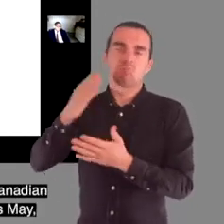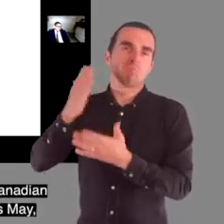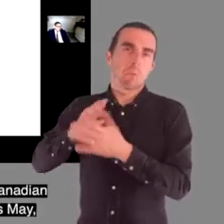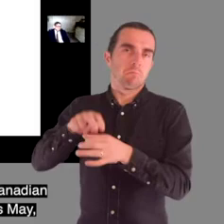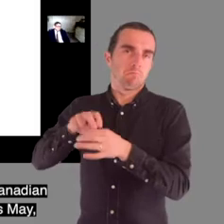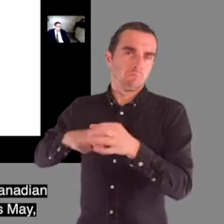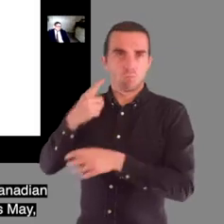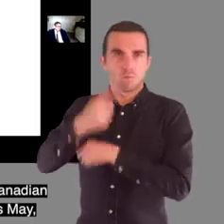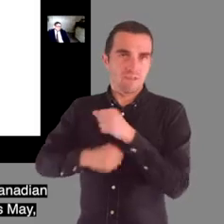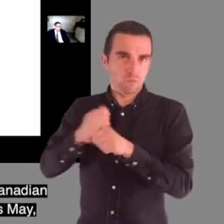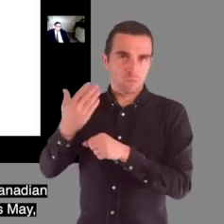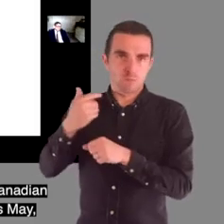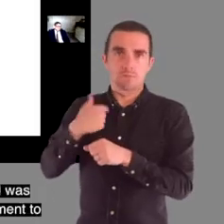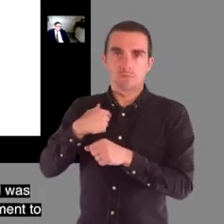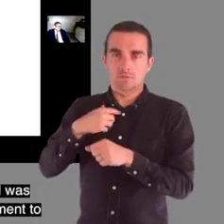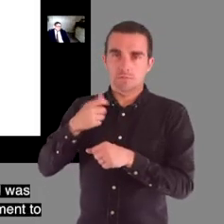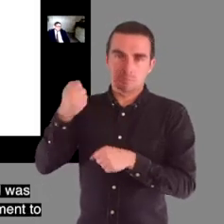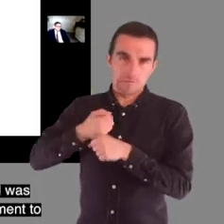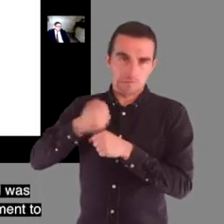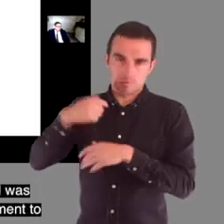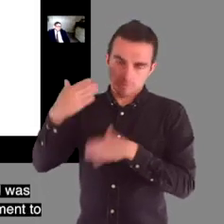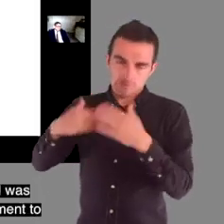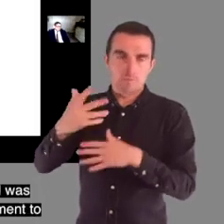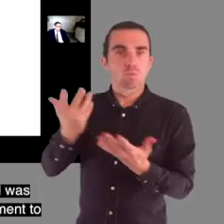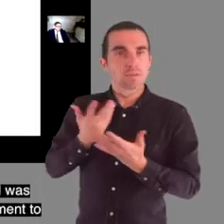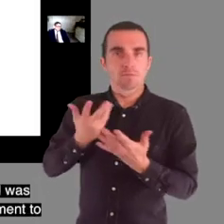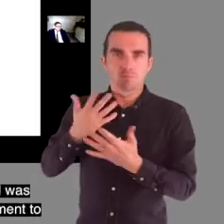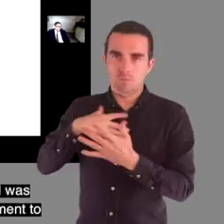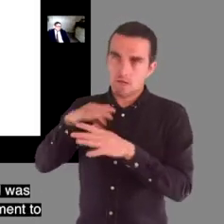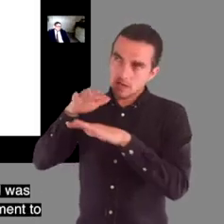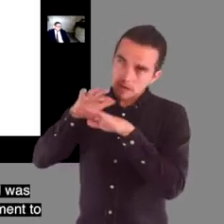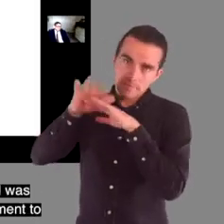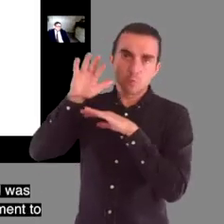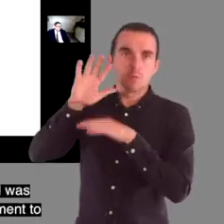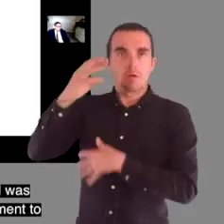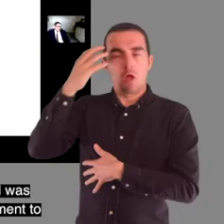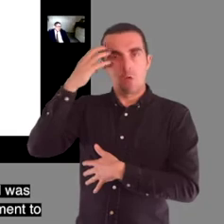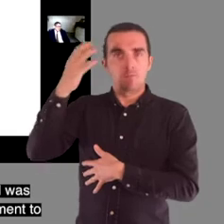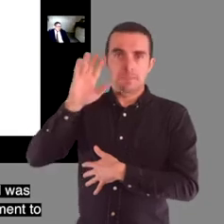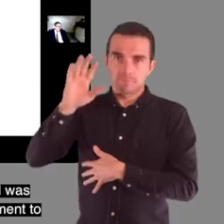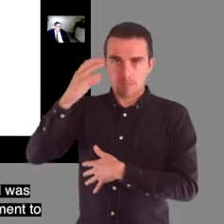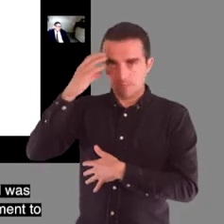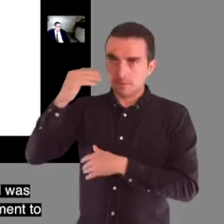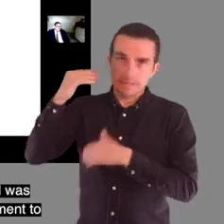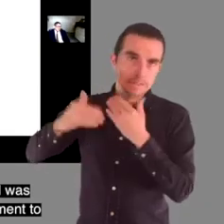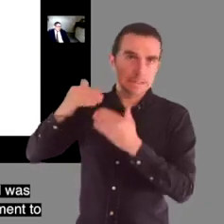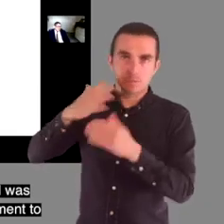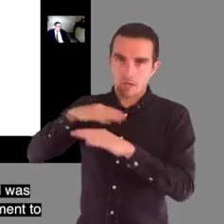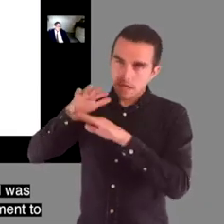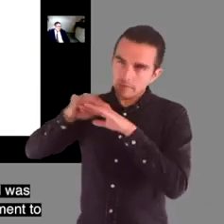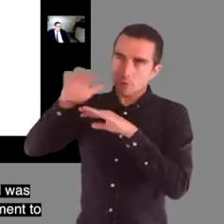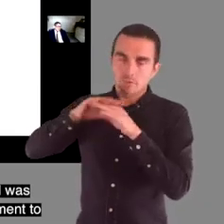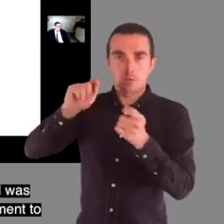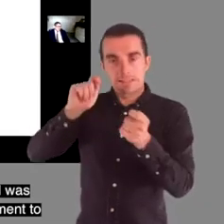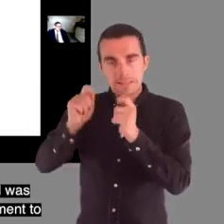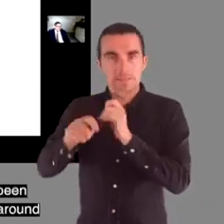this May. And the last main project that I did was around influencing